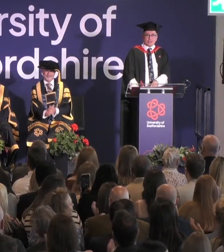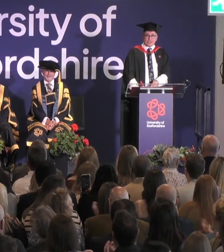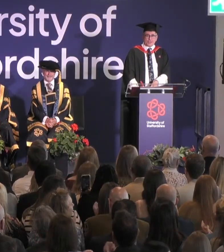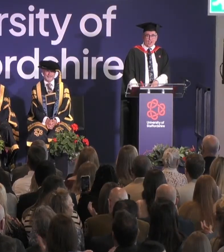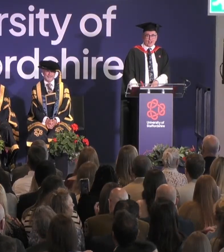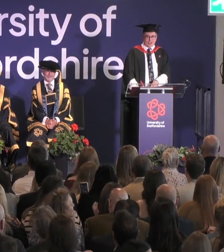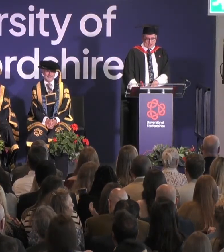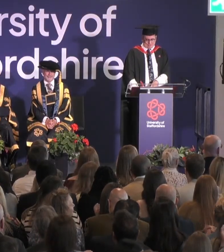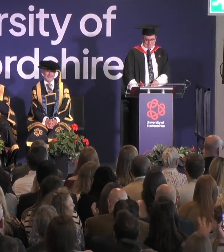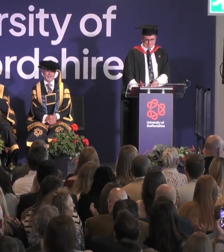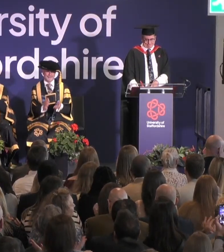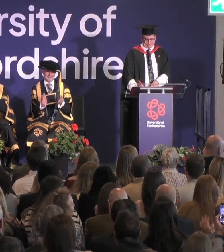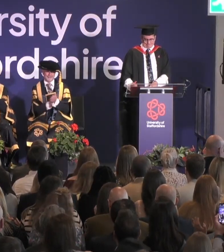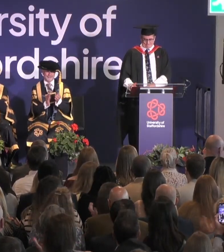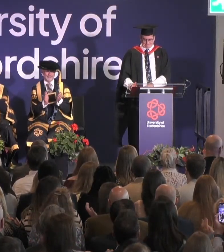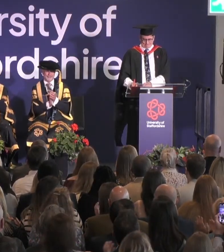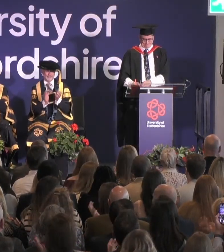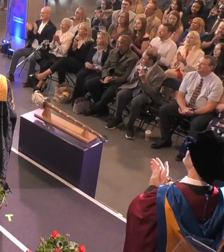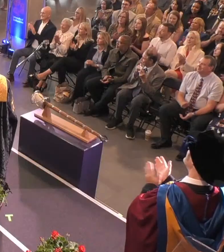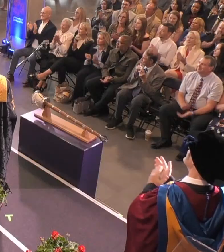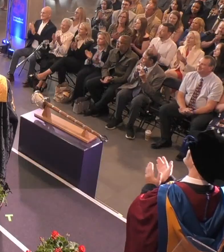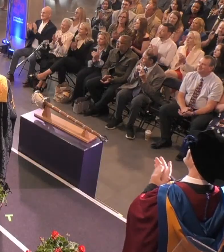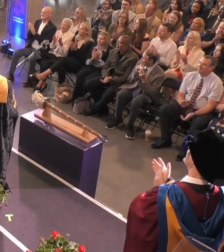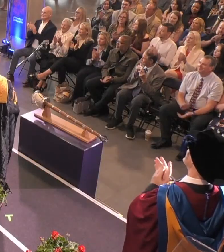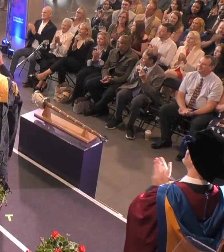Amber Lee Young.